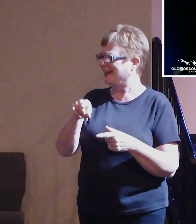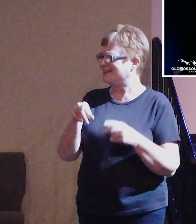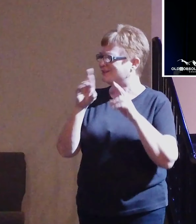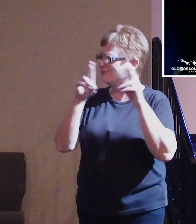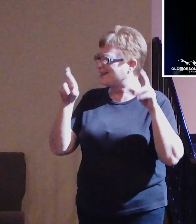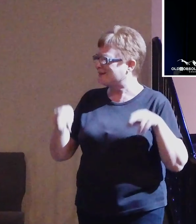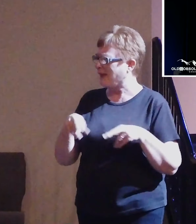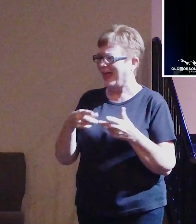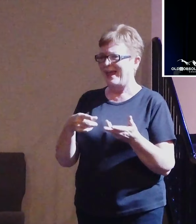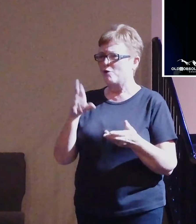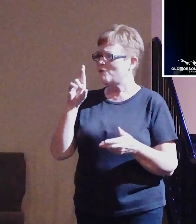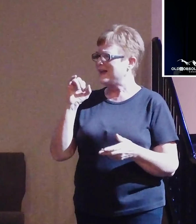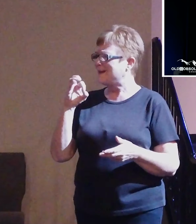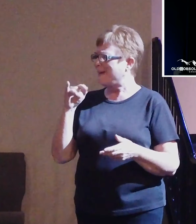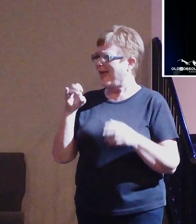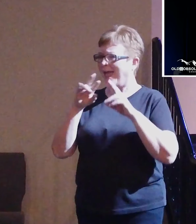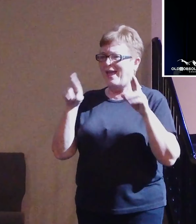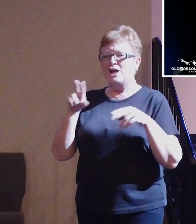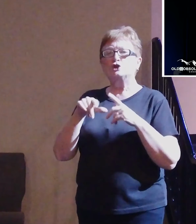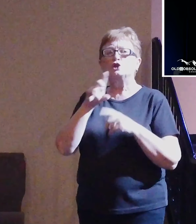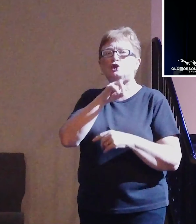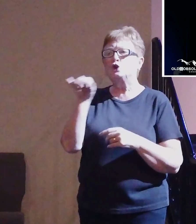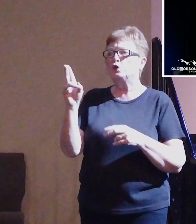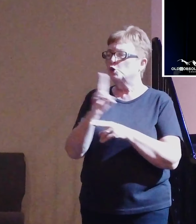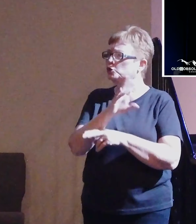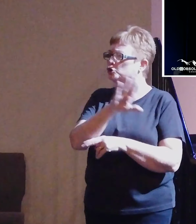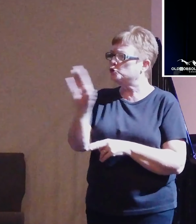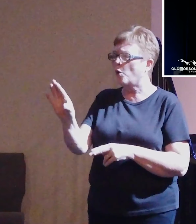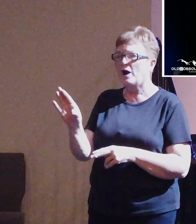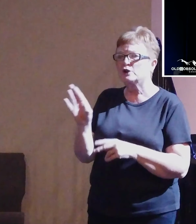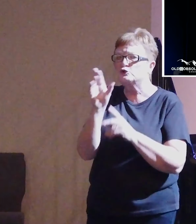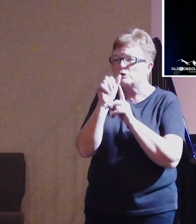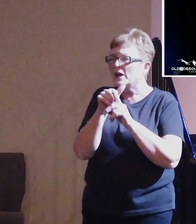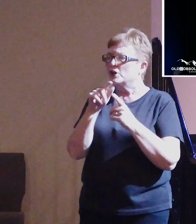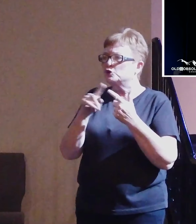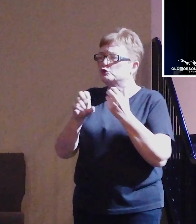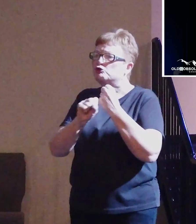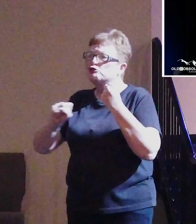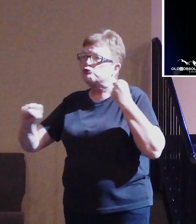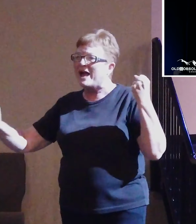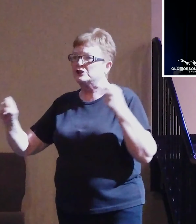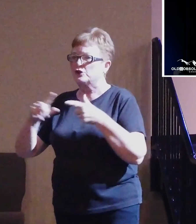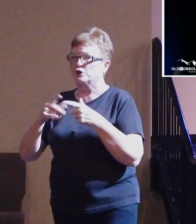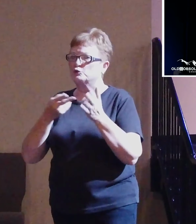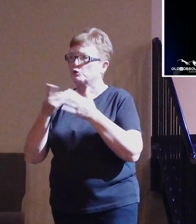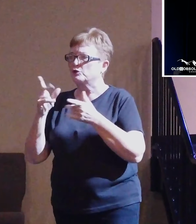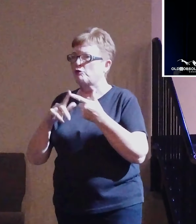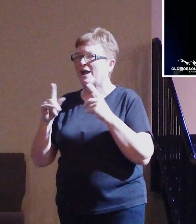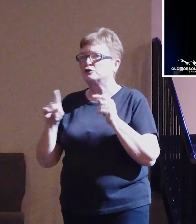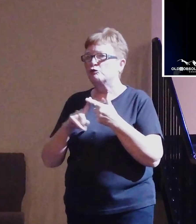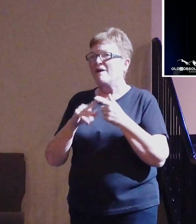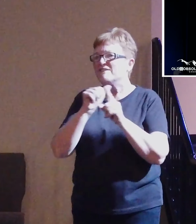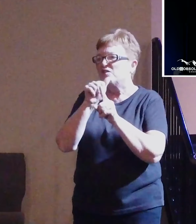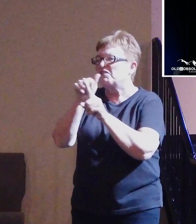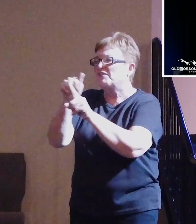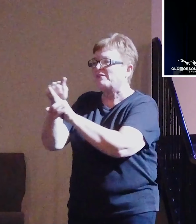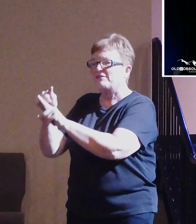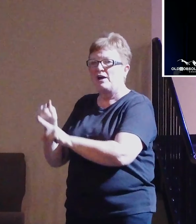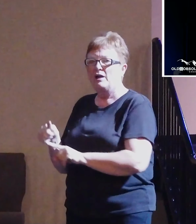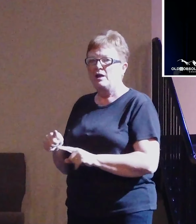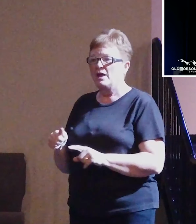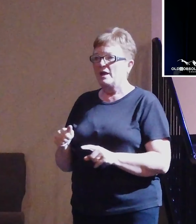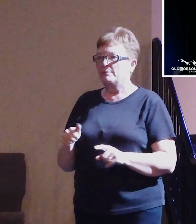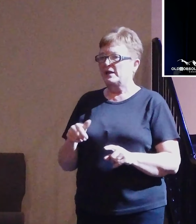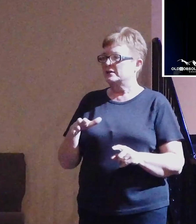trickery to get ahead? Do you stretch the truth? Do you just deceive others through deliberate silence